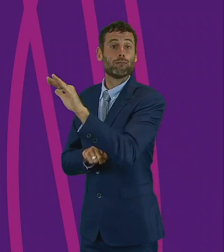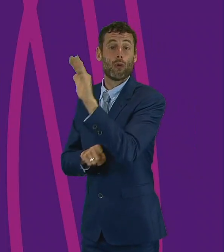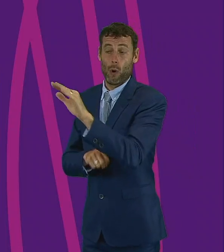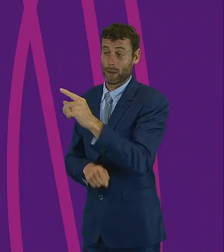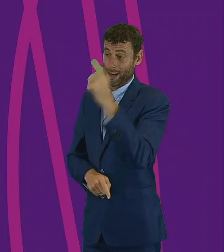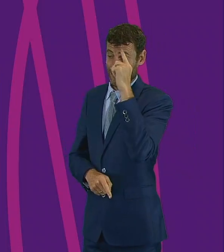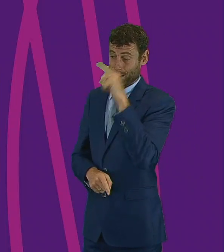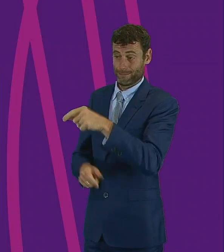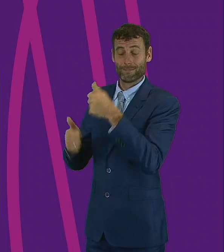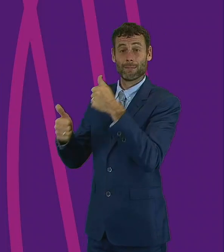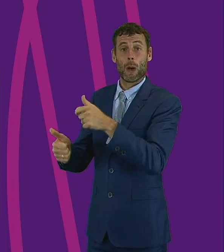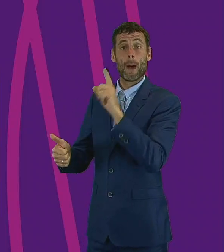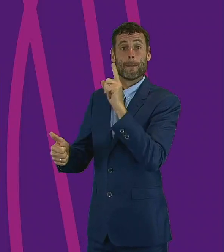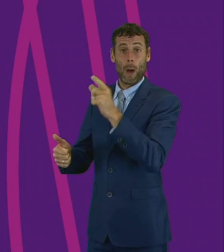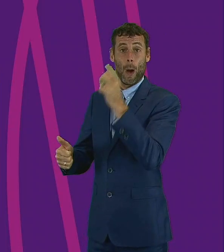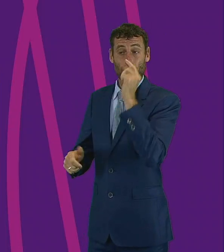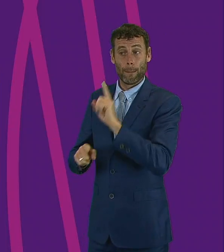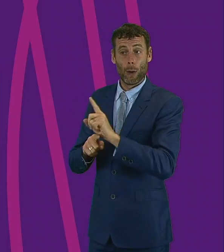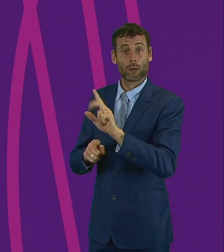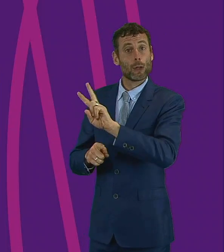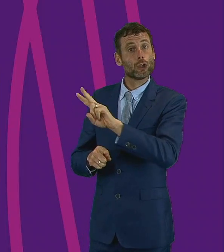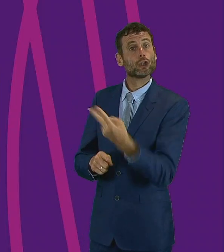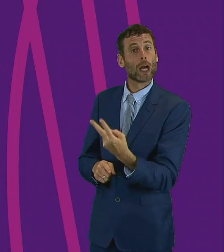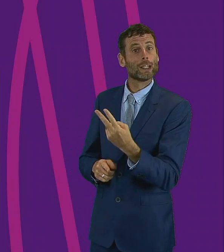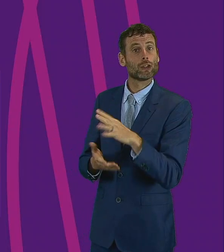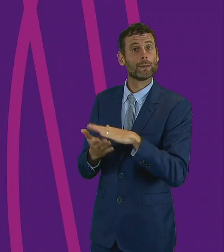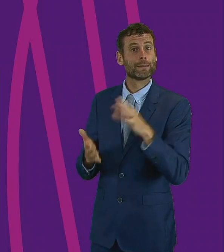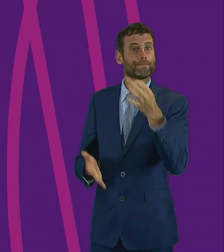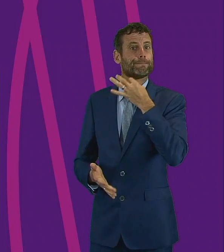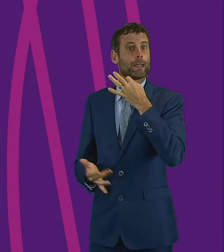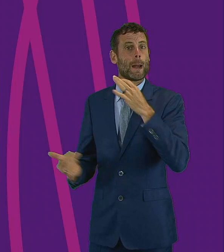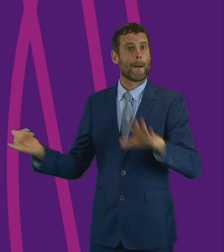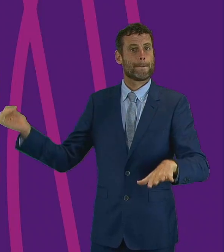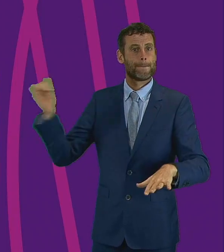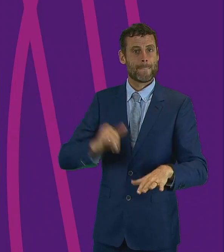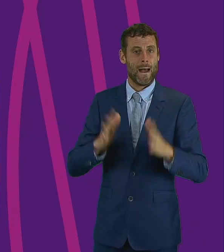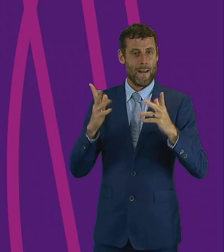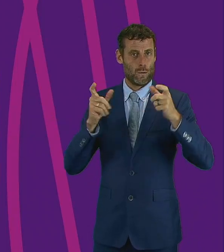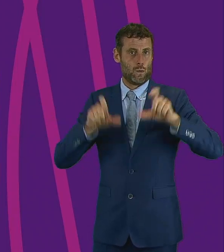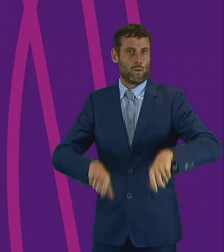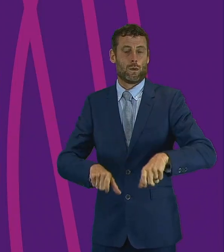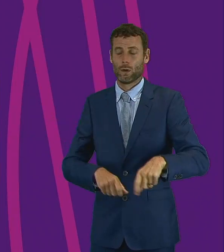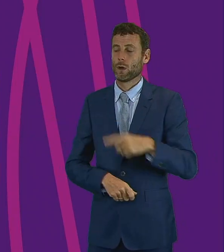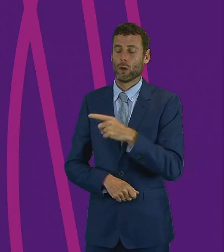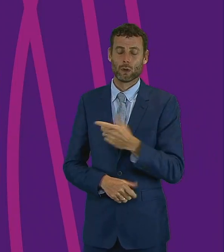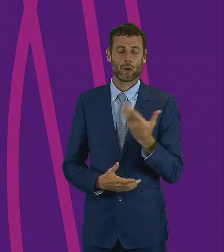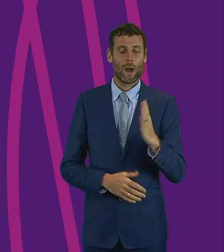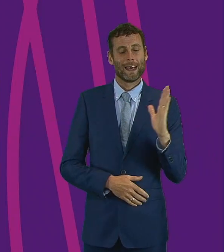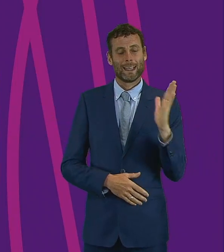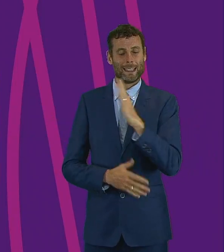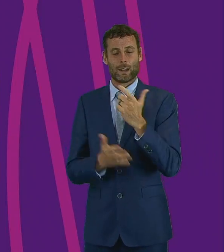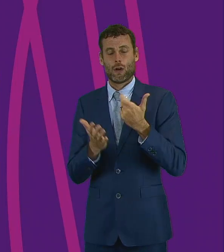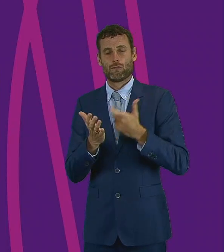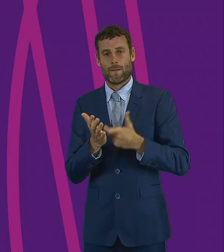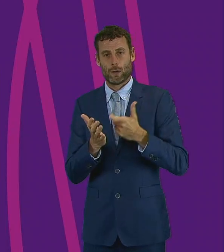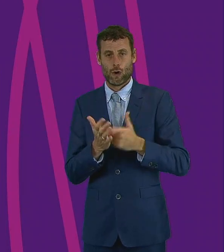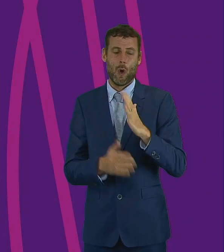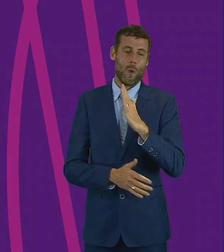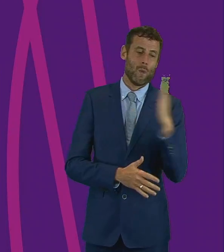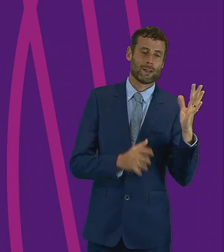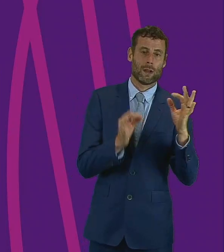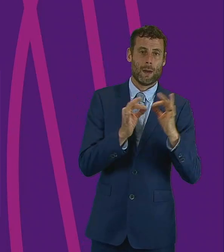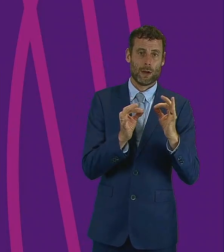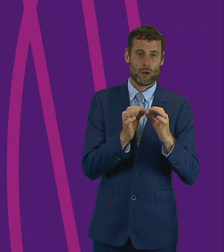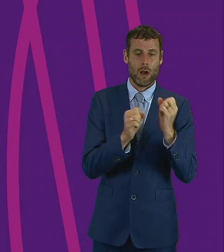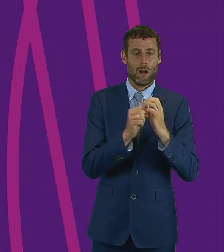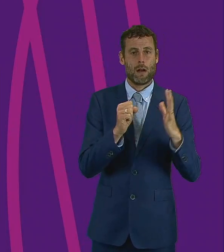on your return. Secondly, let me just briefly remind people living in Glasgow City, East Renfrewshire and Western Bartonshire of the new guidance in place.